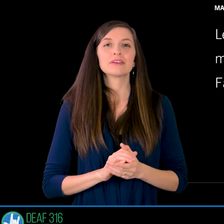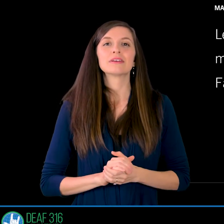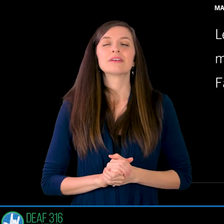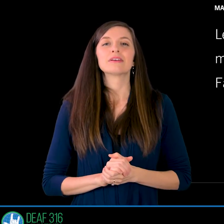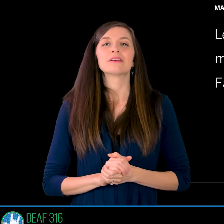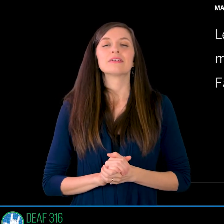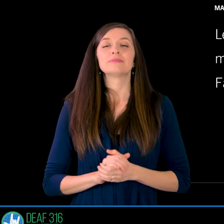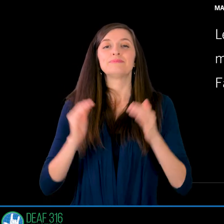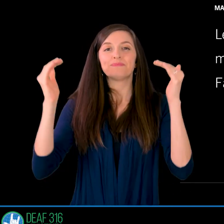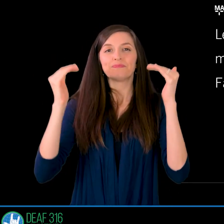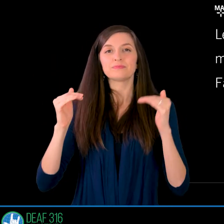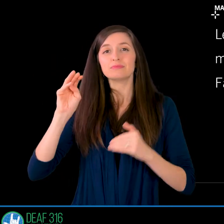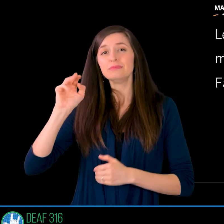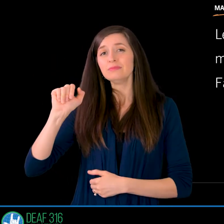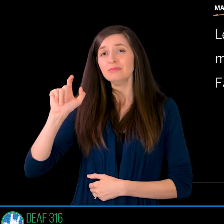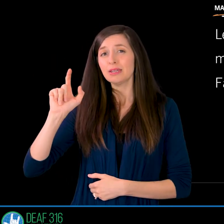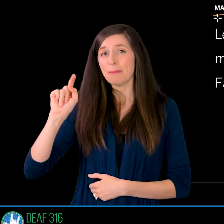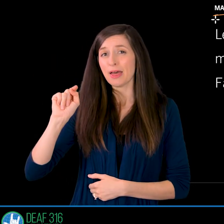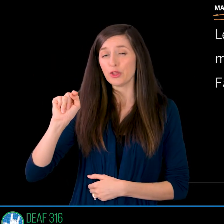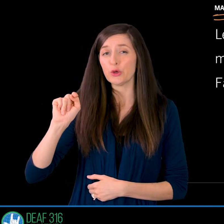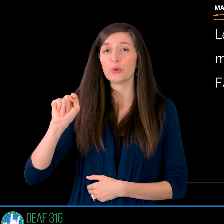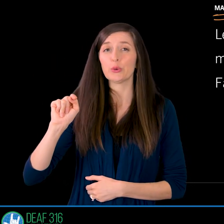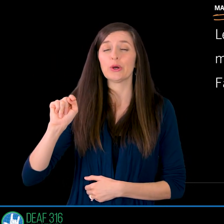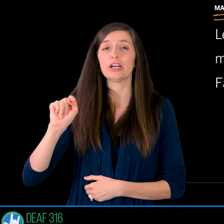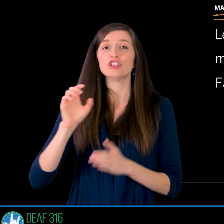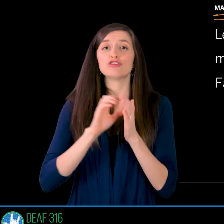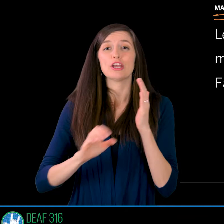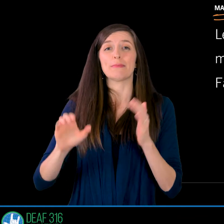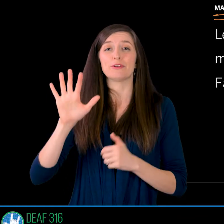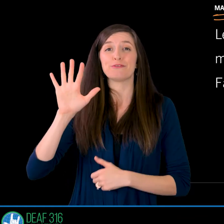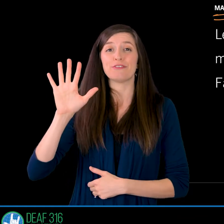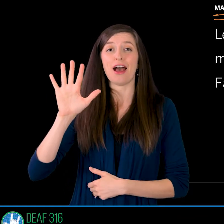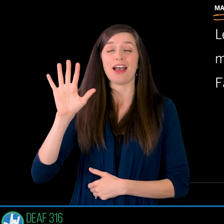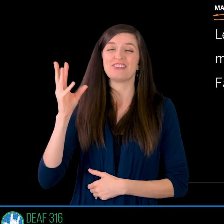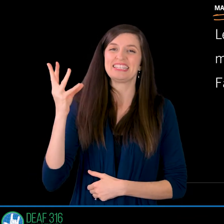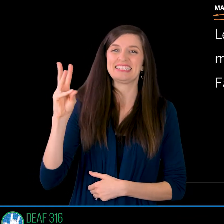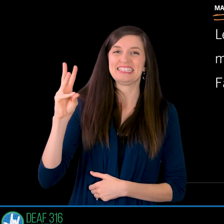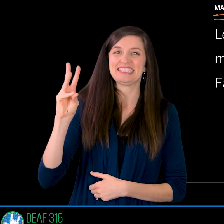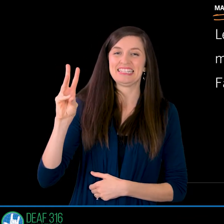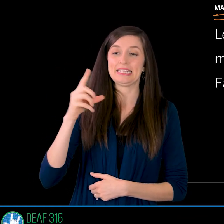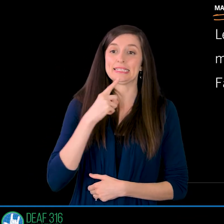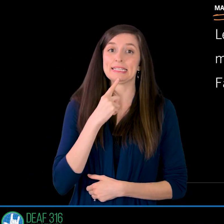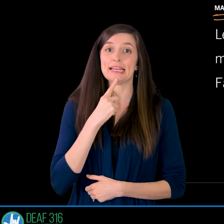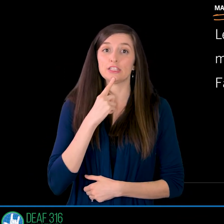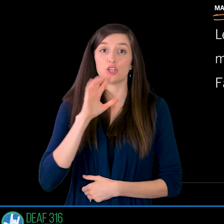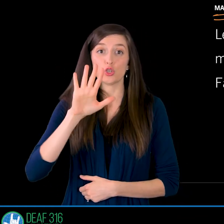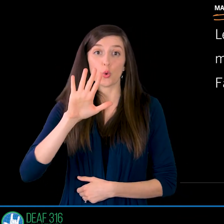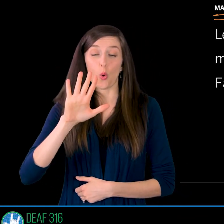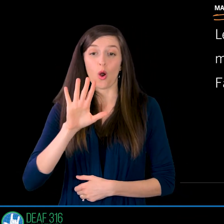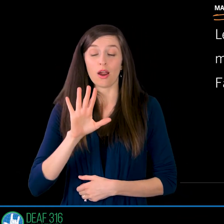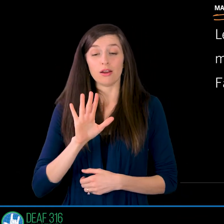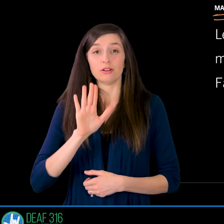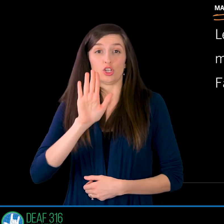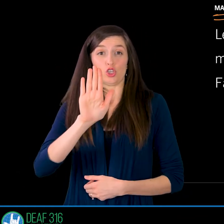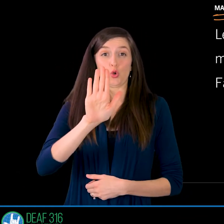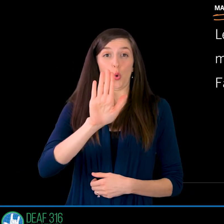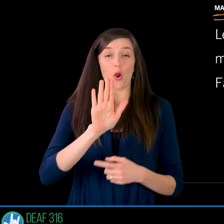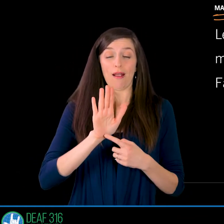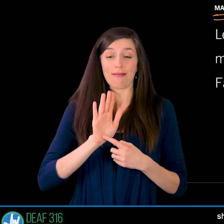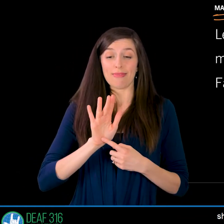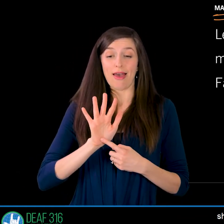glory. Matthew, the Gospel of Matthew, chapter 5, verse 16. Let your